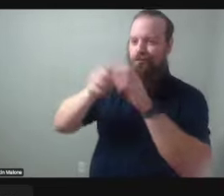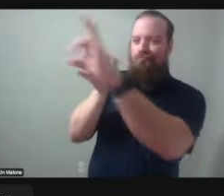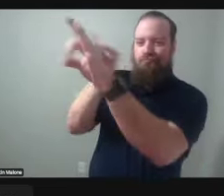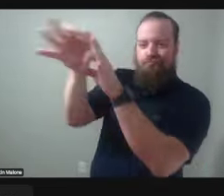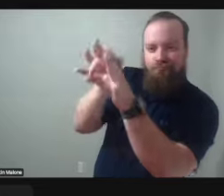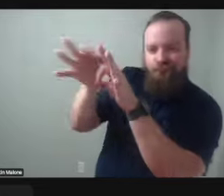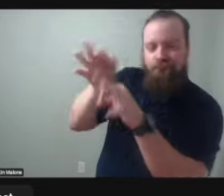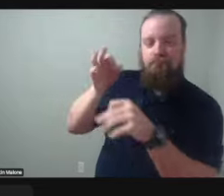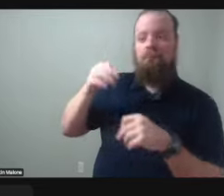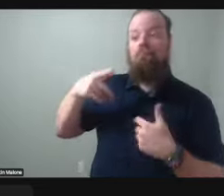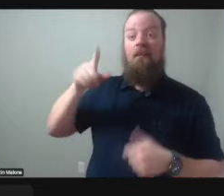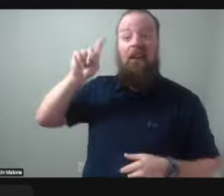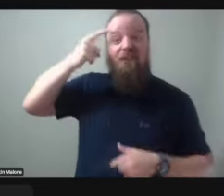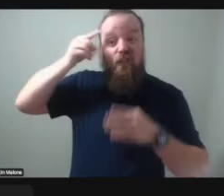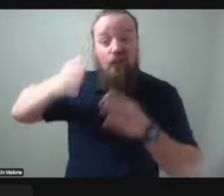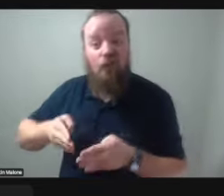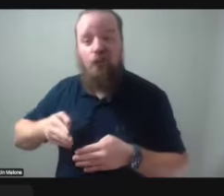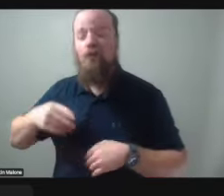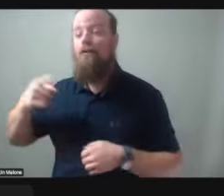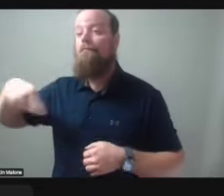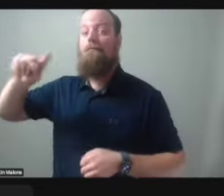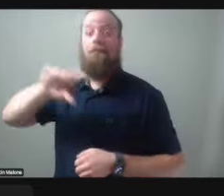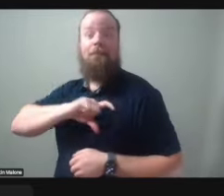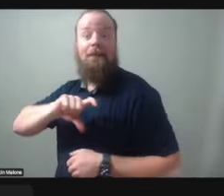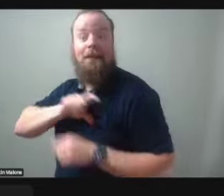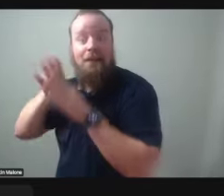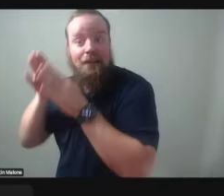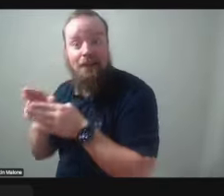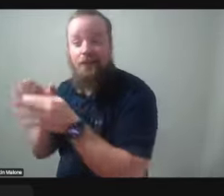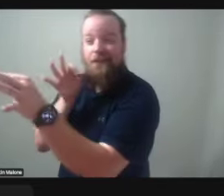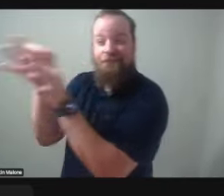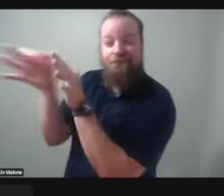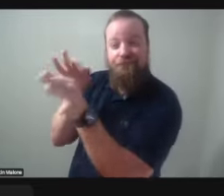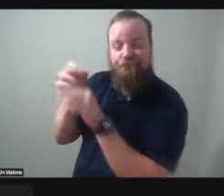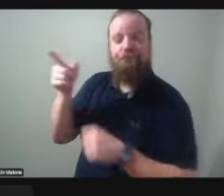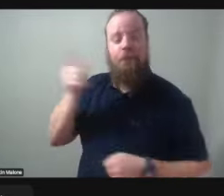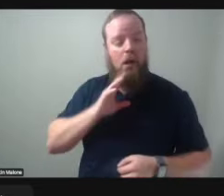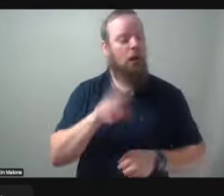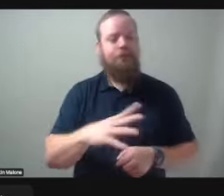allowing deaf voices to be heard, as opposed to taking over,